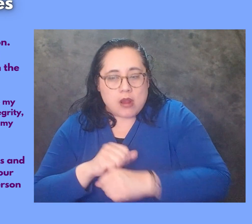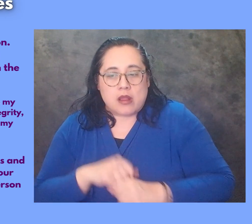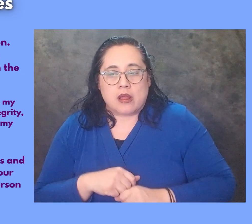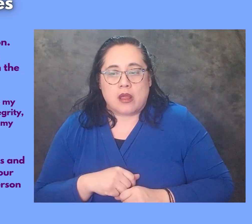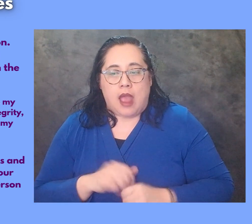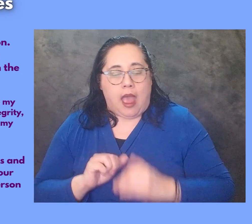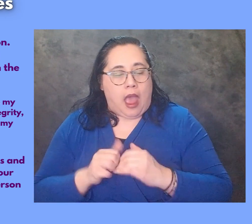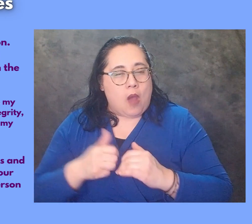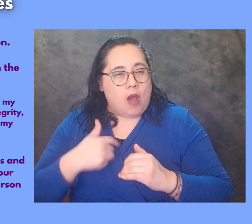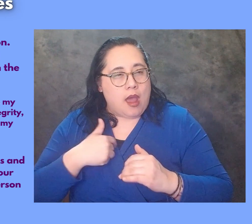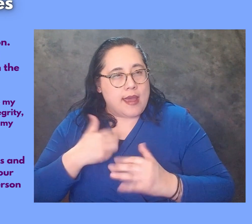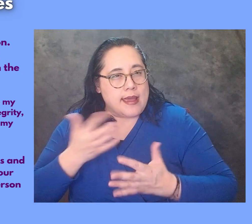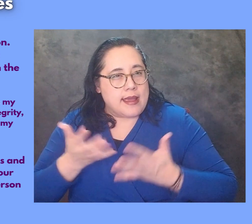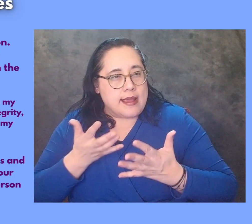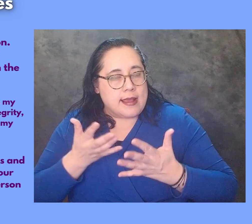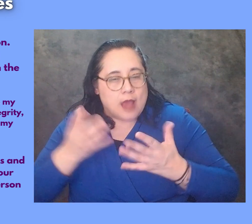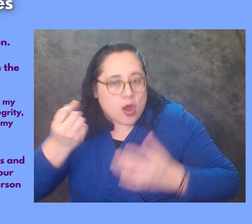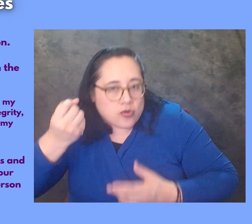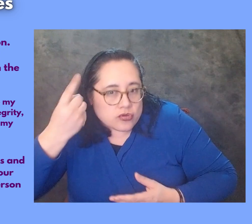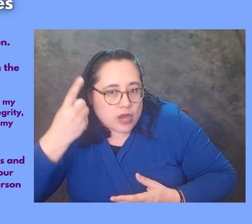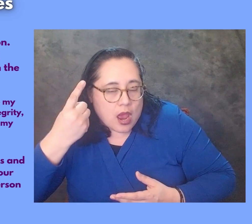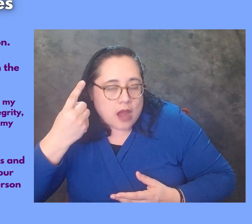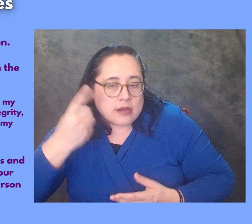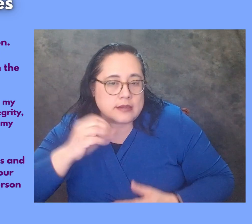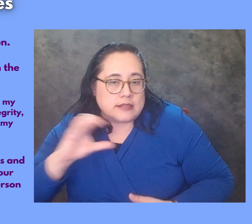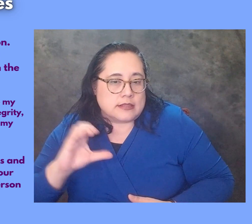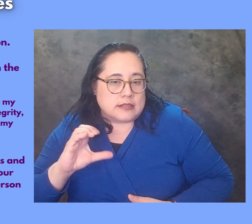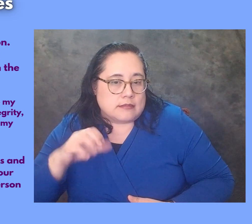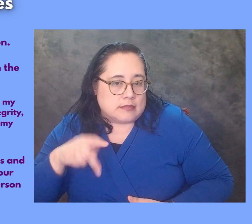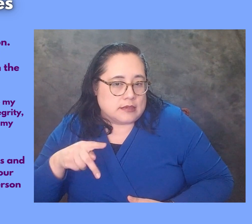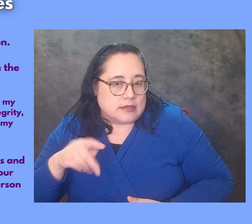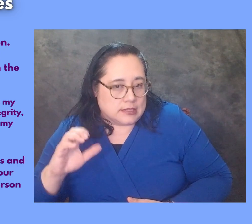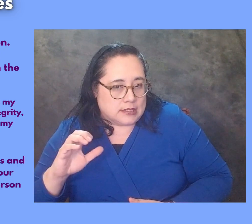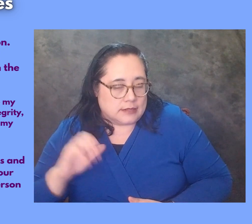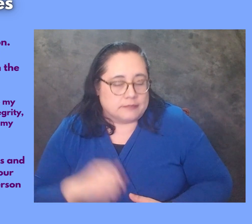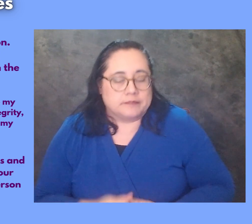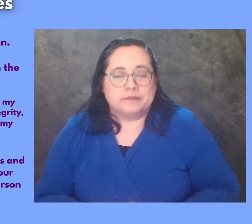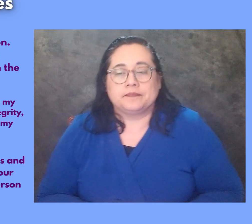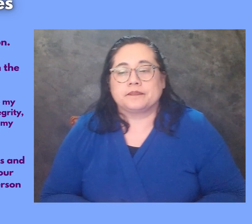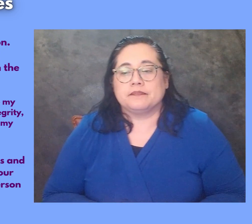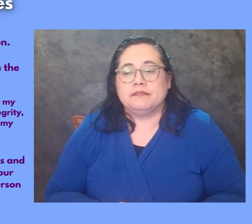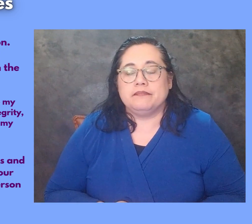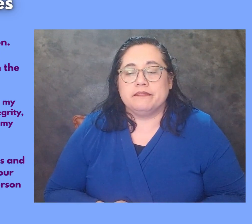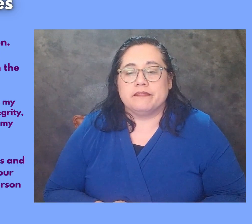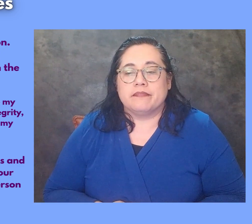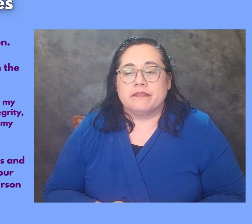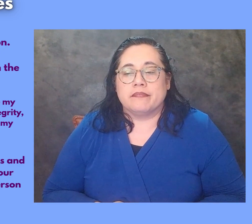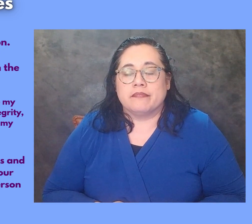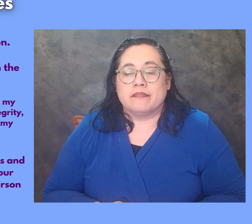work and how I understand the CPC.